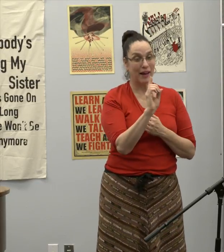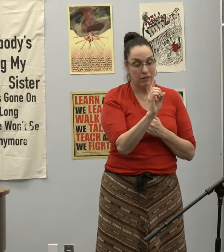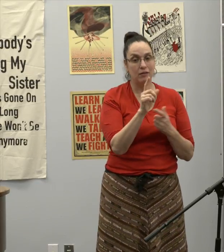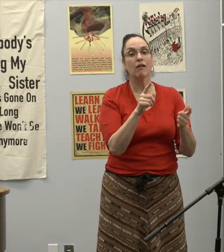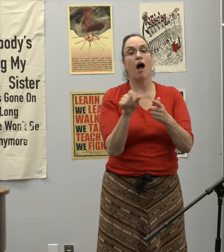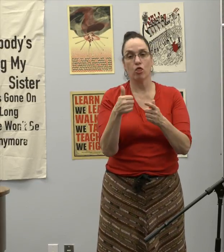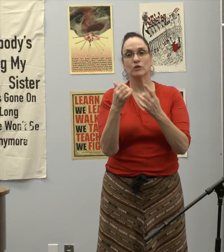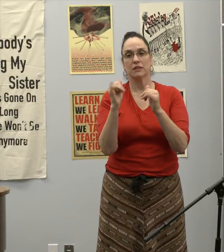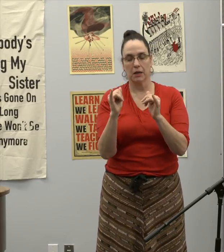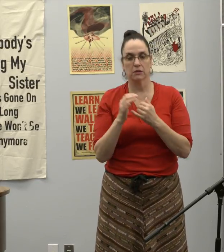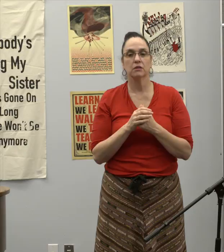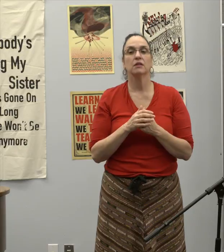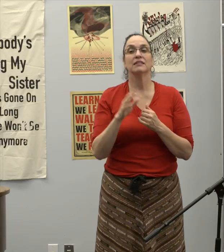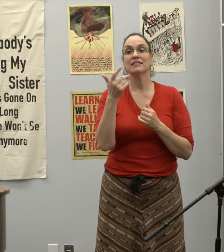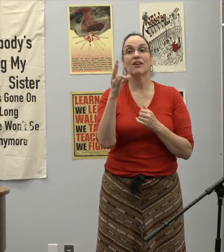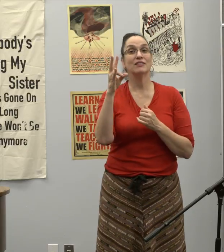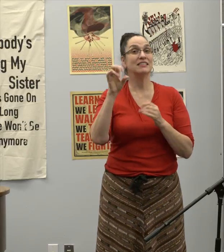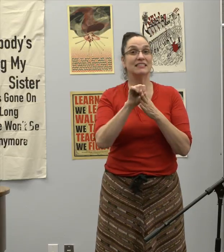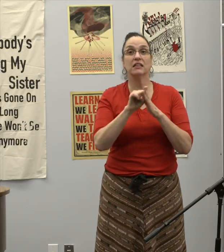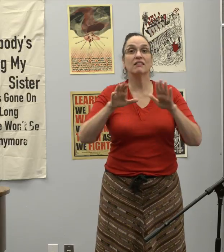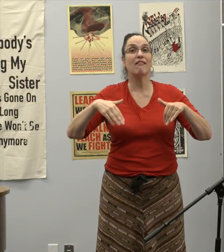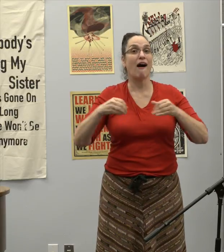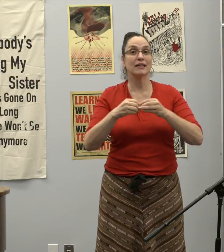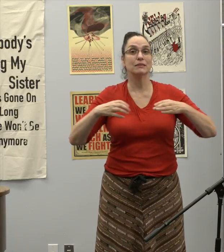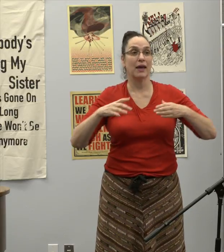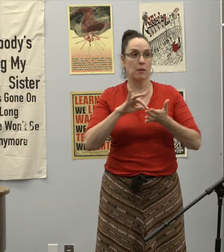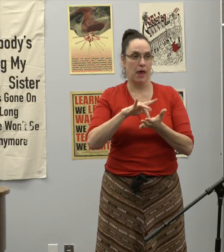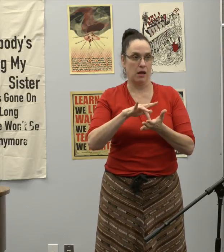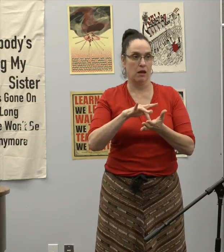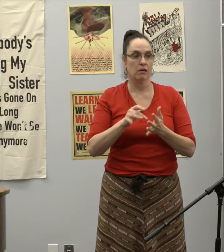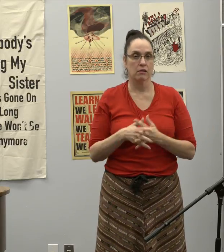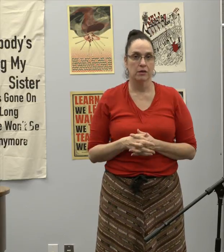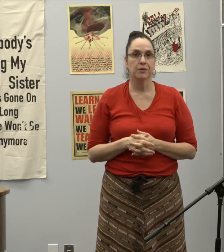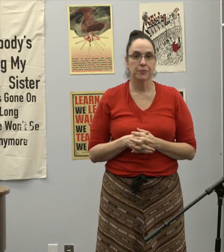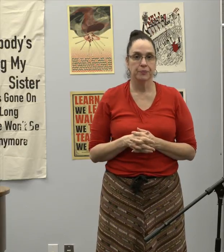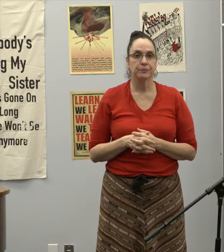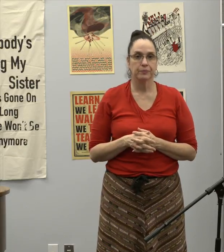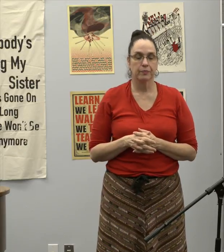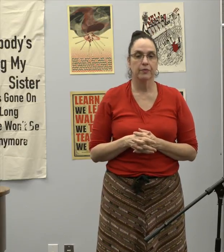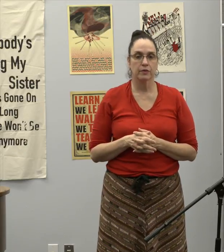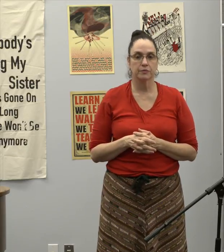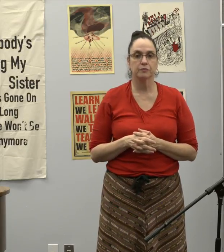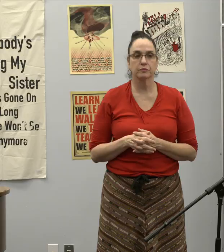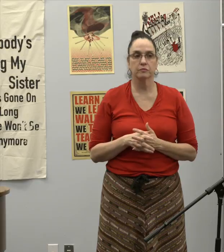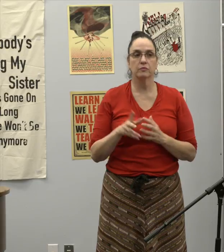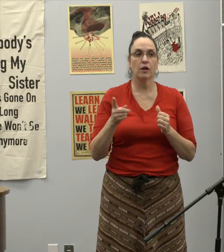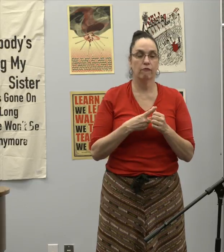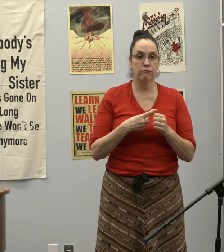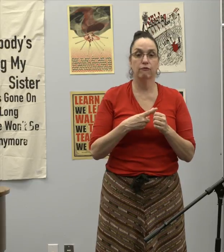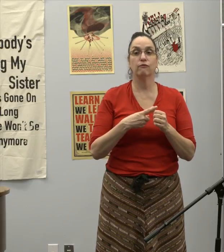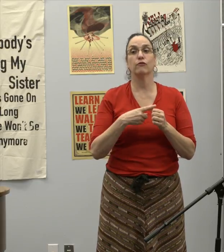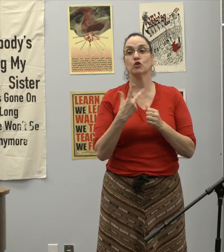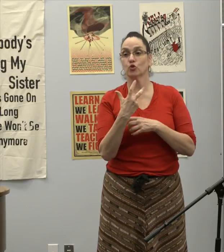independent. 17 states have not expanded Medicaid, okay? The first 3 years of